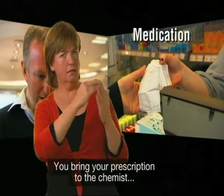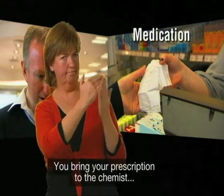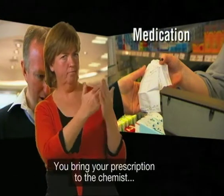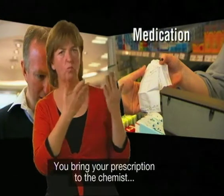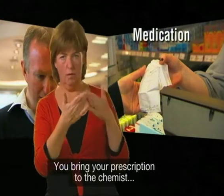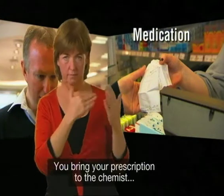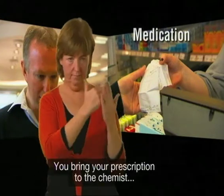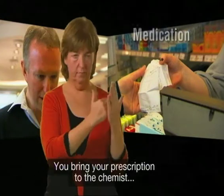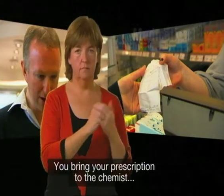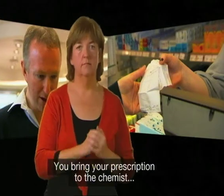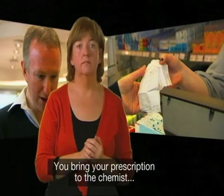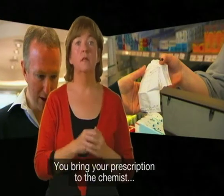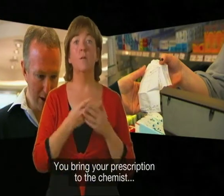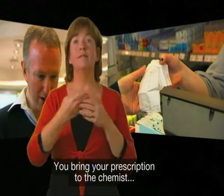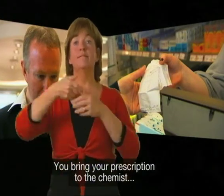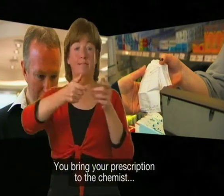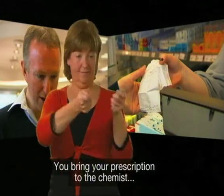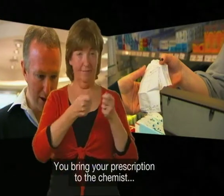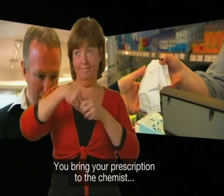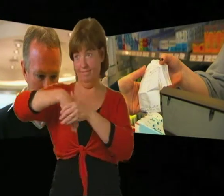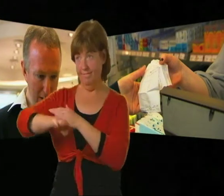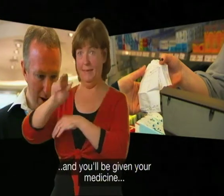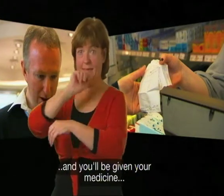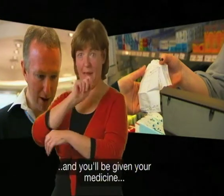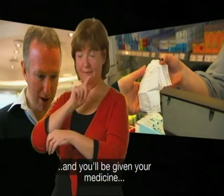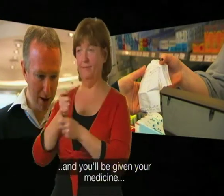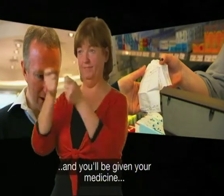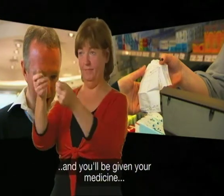You bring your prescription to the chemist and you'll be given your medicine.